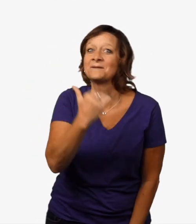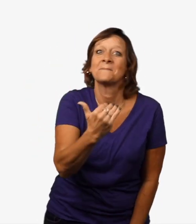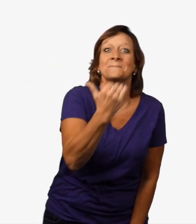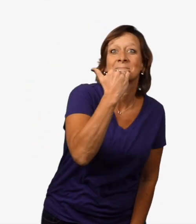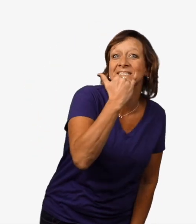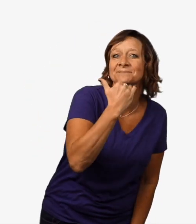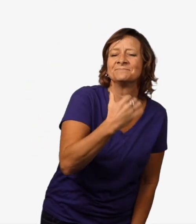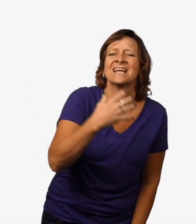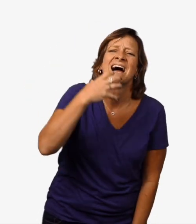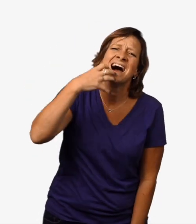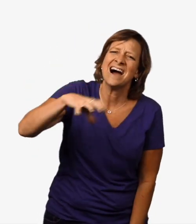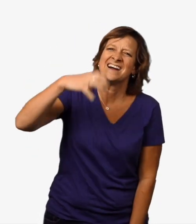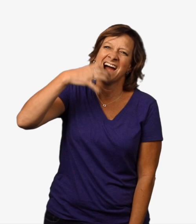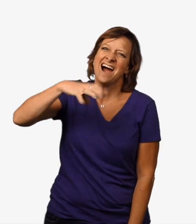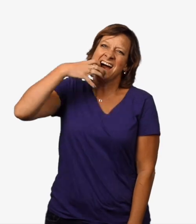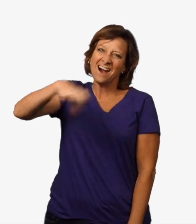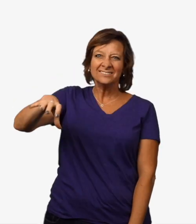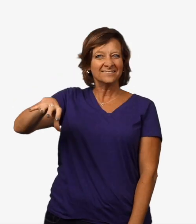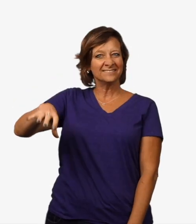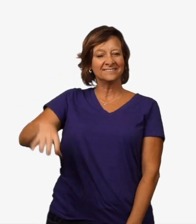Pizza, pizza. Hot, hot, hot.